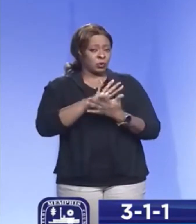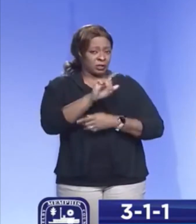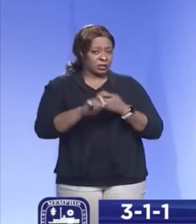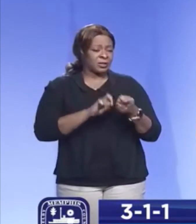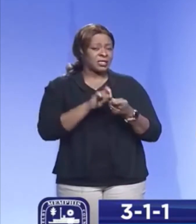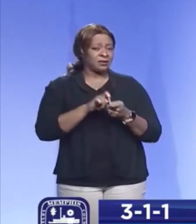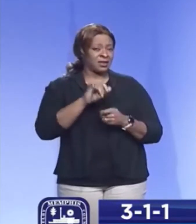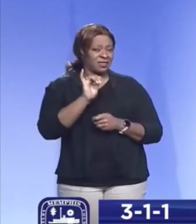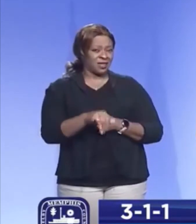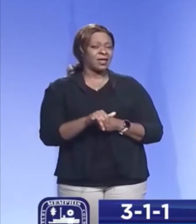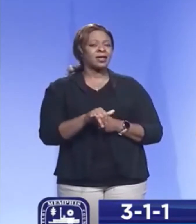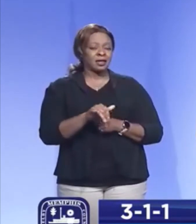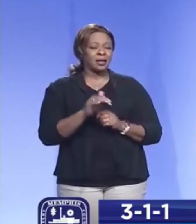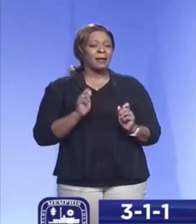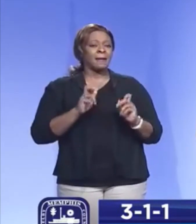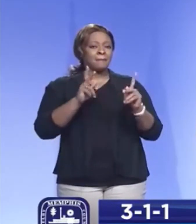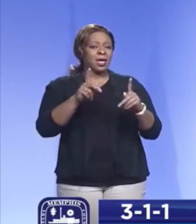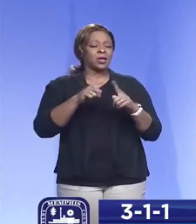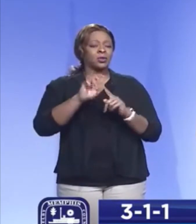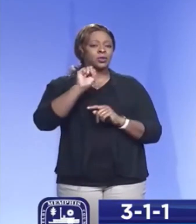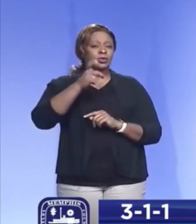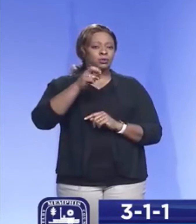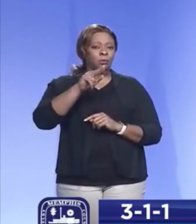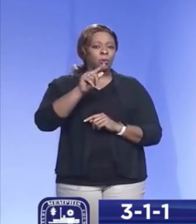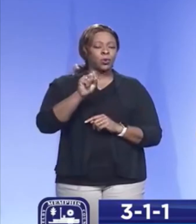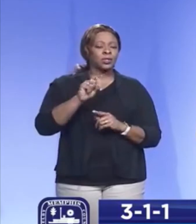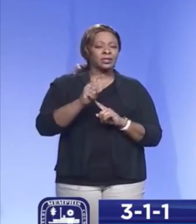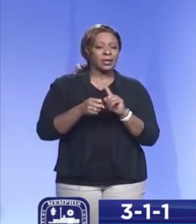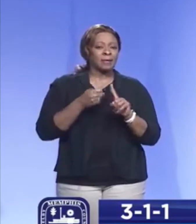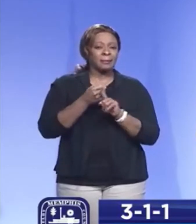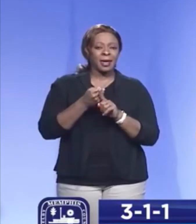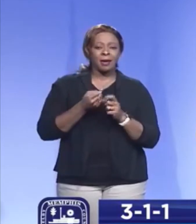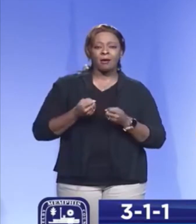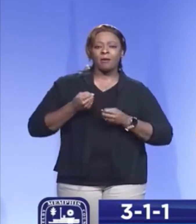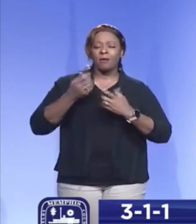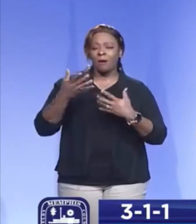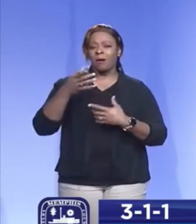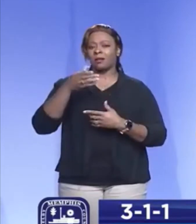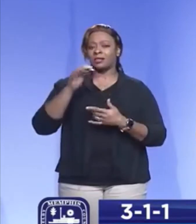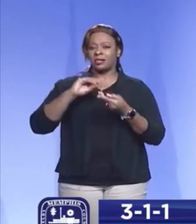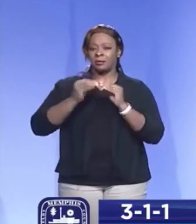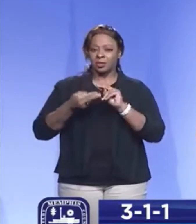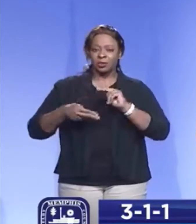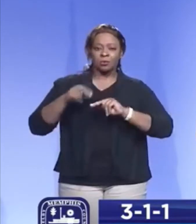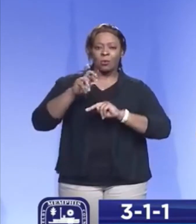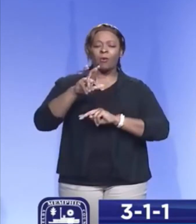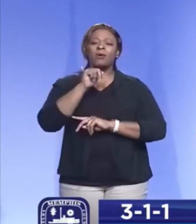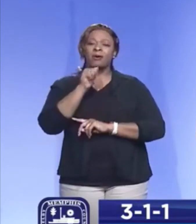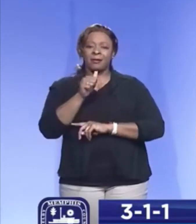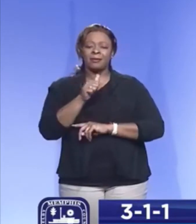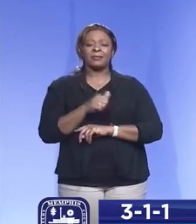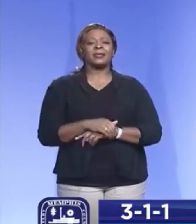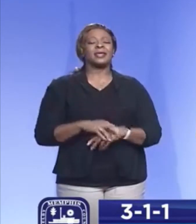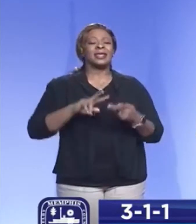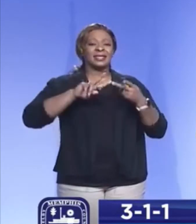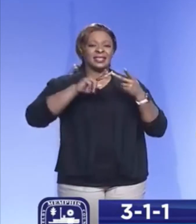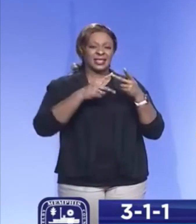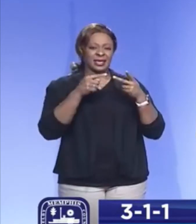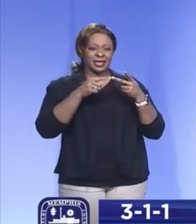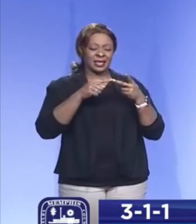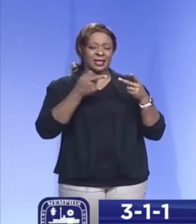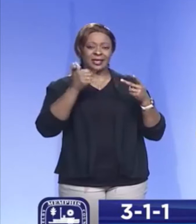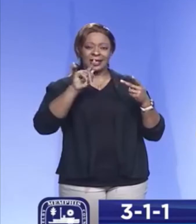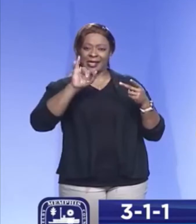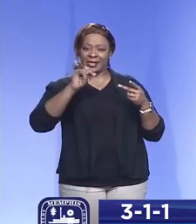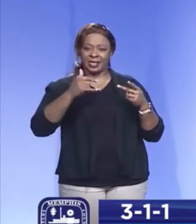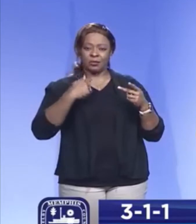specifically getting back to sports and the impact of sports on our numbers. The second gating criteria that we've looked